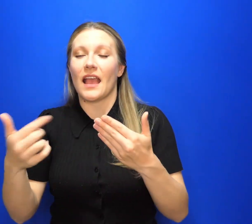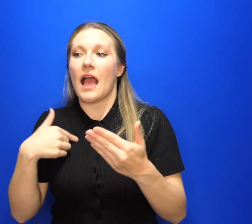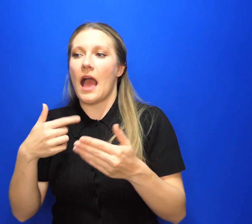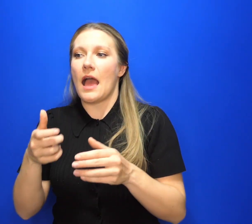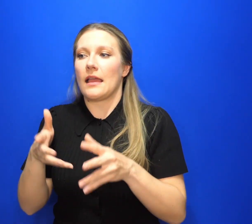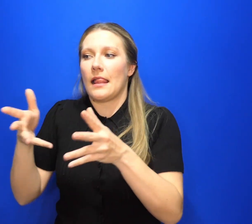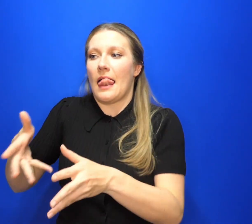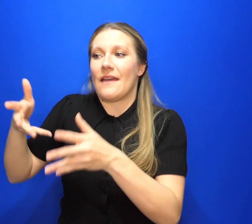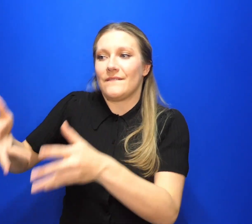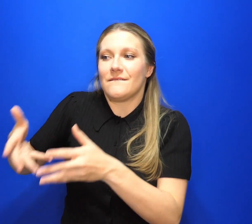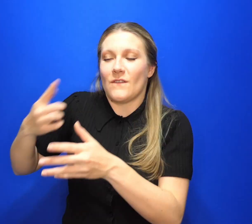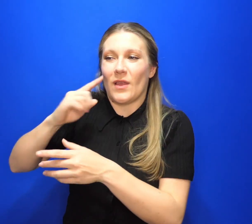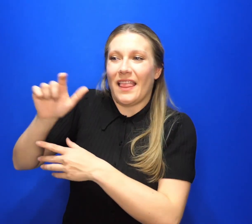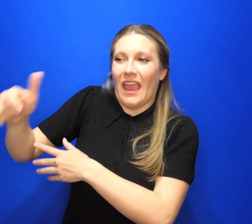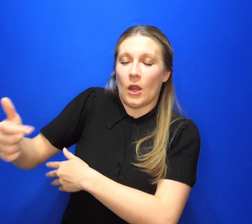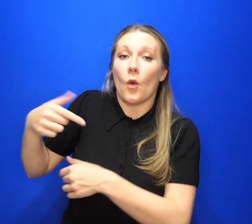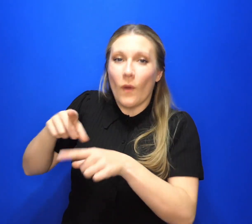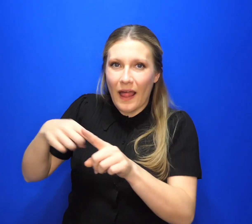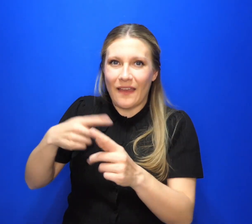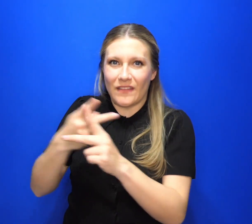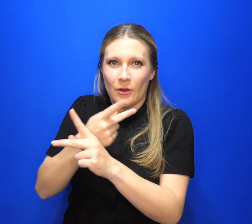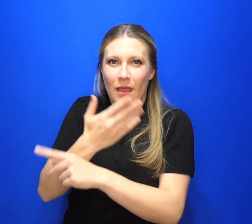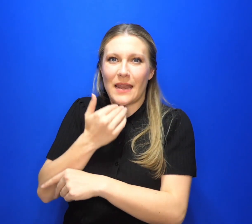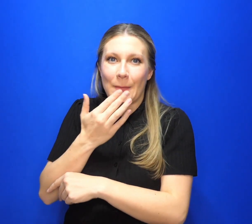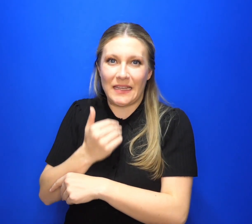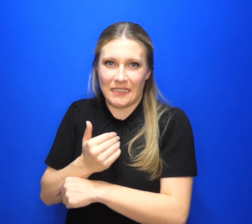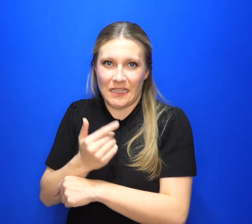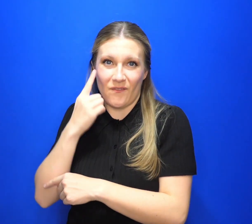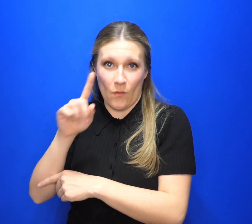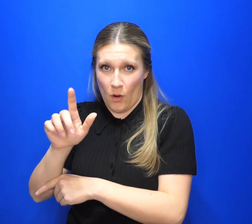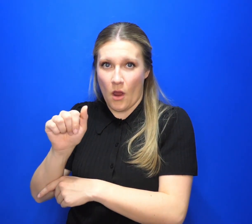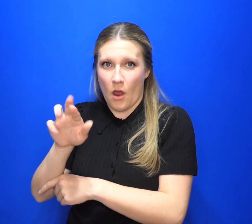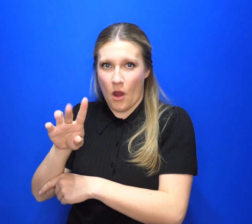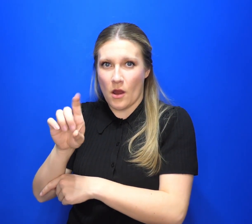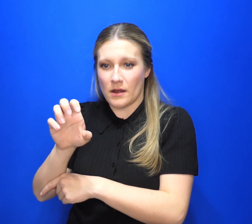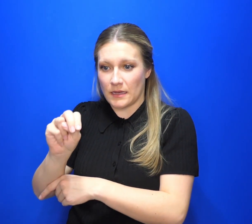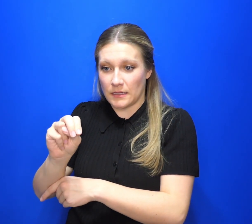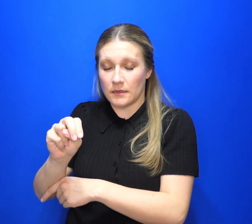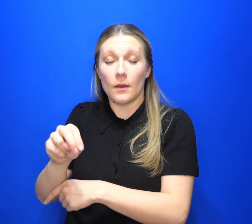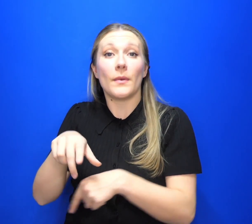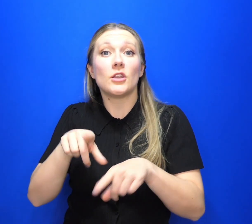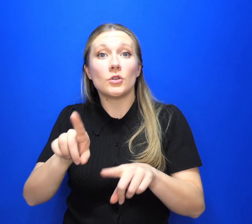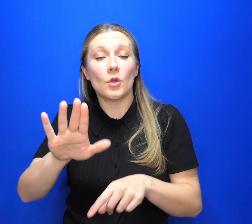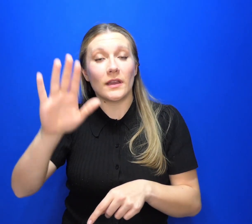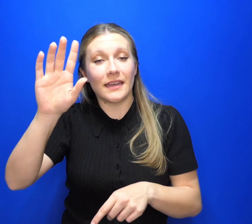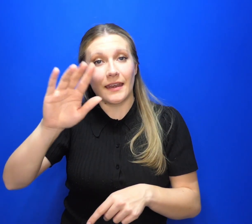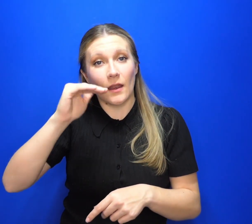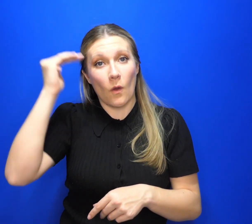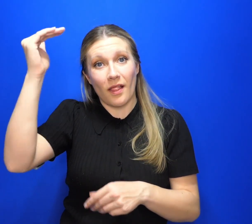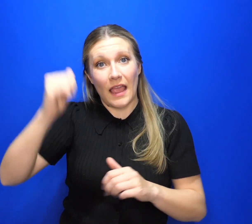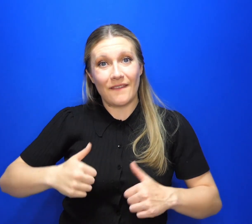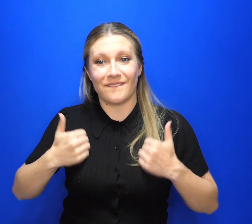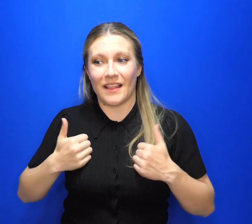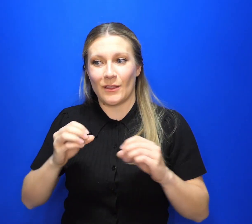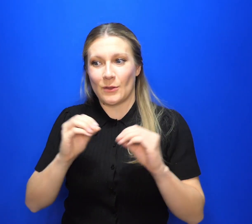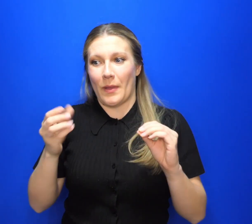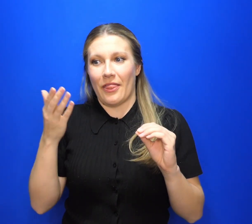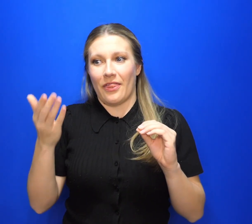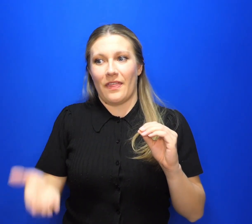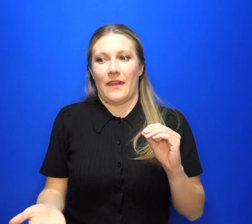But when you're going to be an adult and this is going to happen to you, there's no one there. I mean, maybe you'll have a spouse if you're lucky, right? But